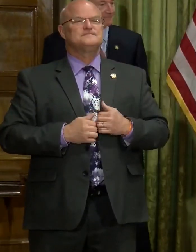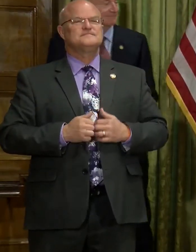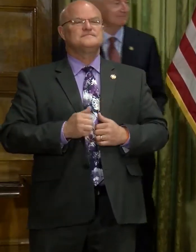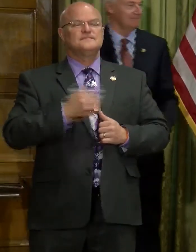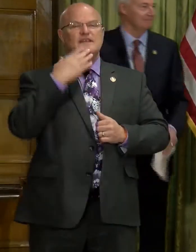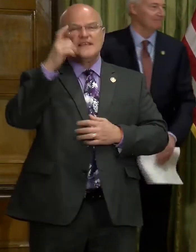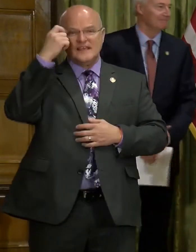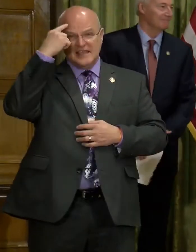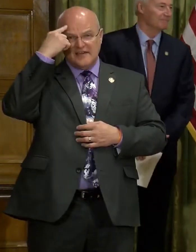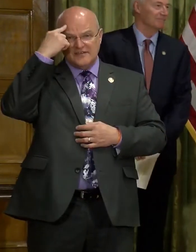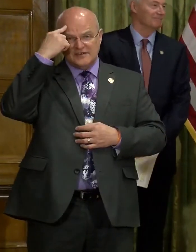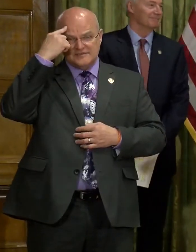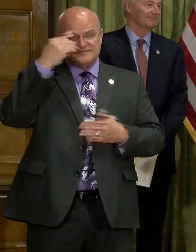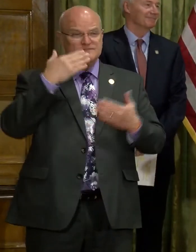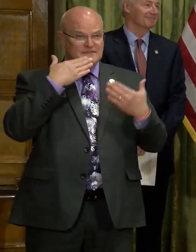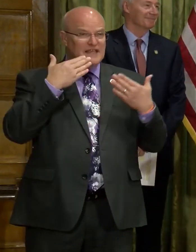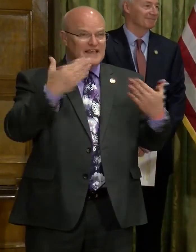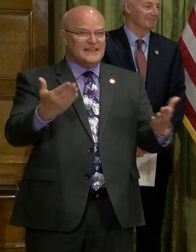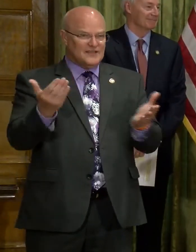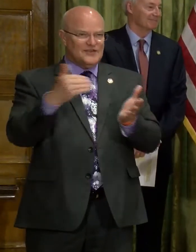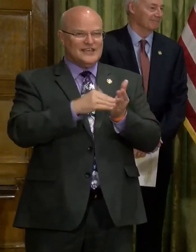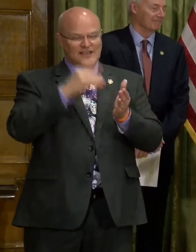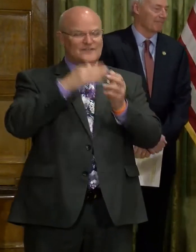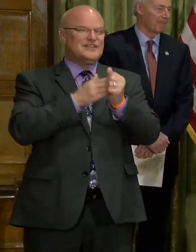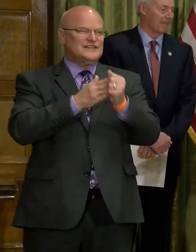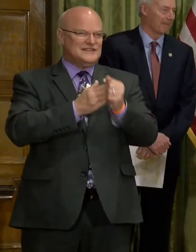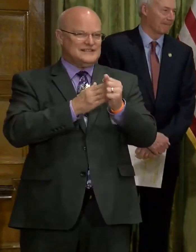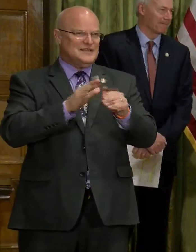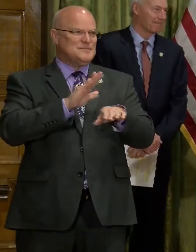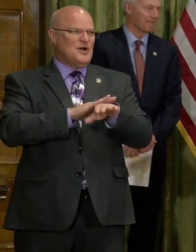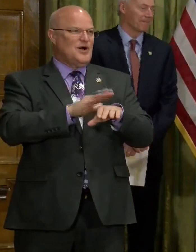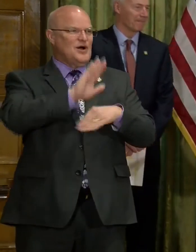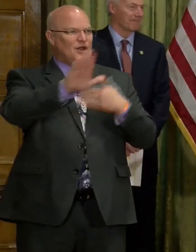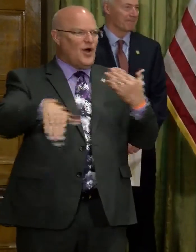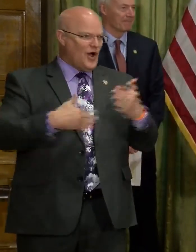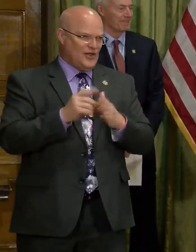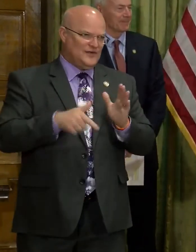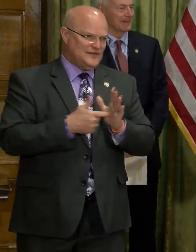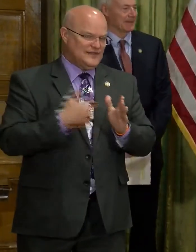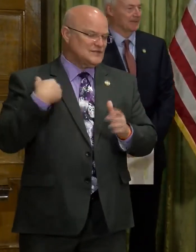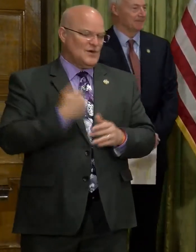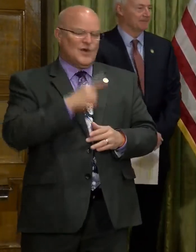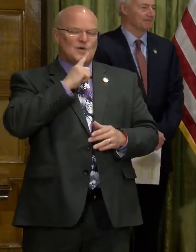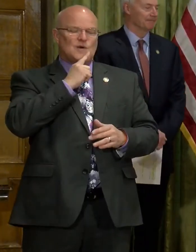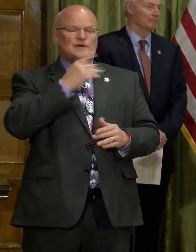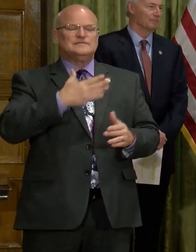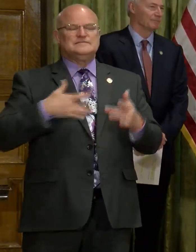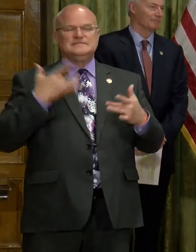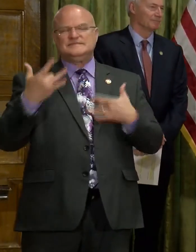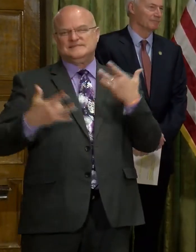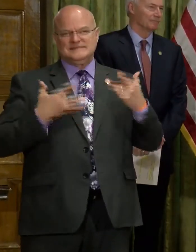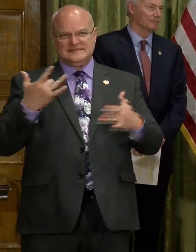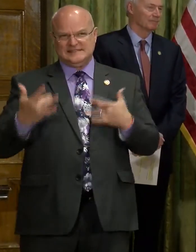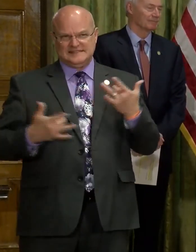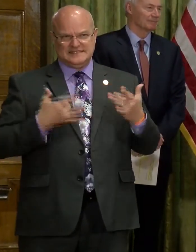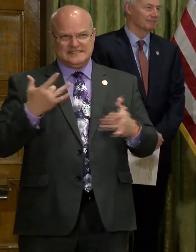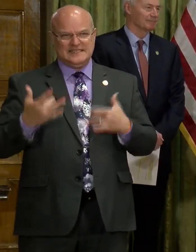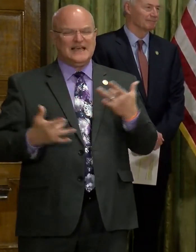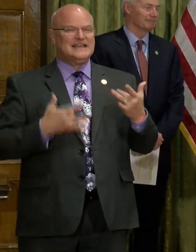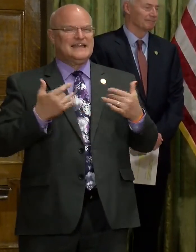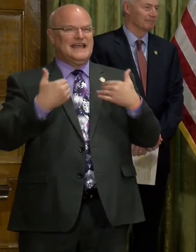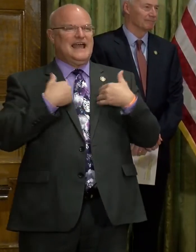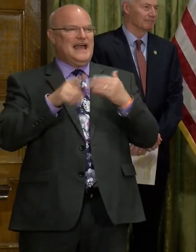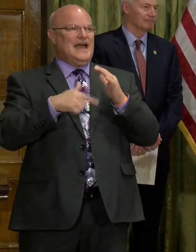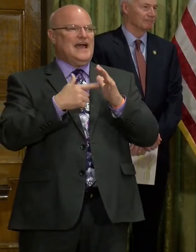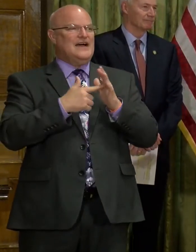Thank you, Governor, and thank you again for your leadership on all of this. We are extremely excited to